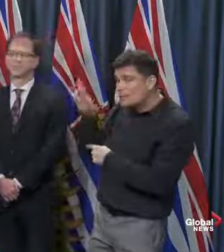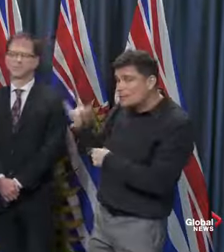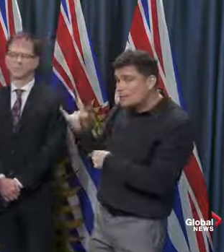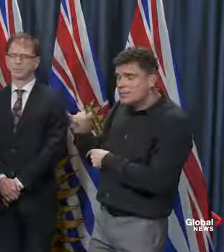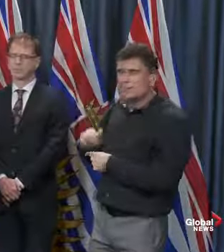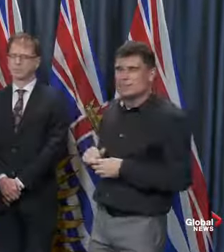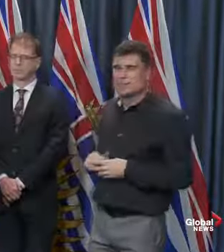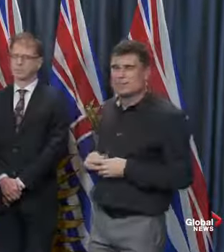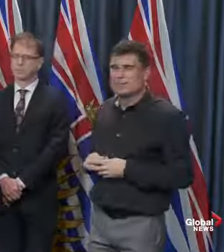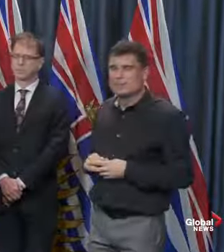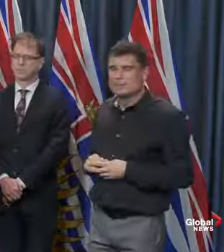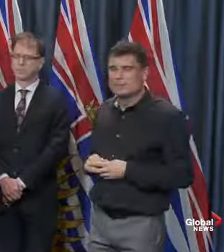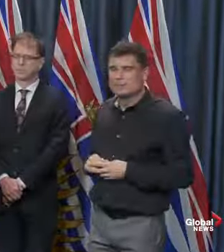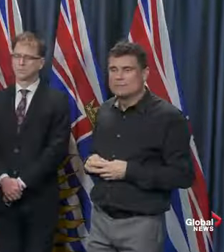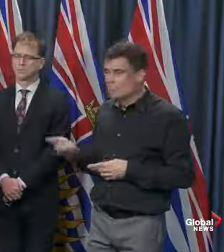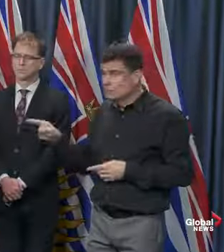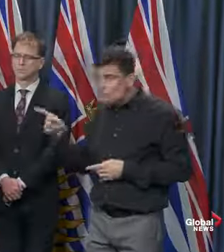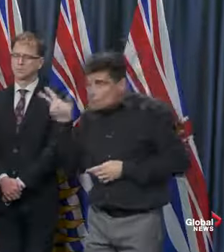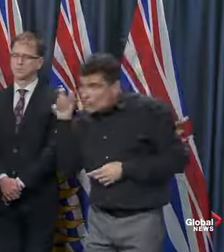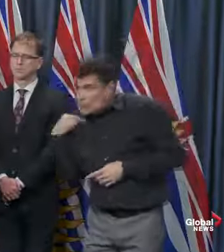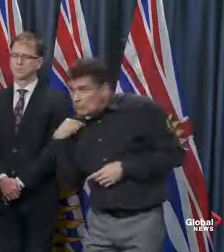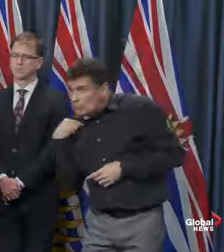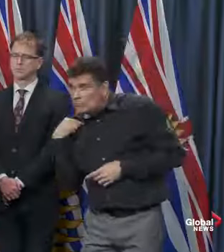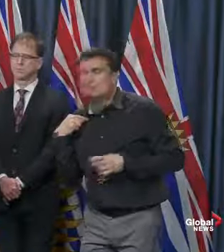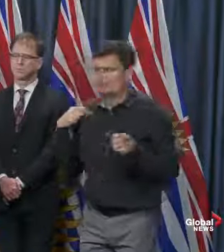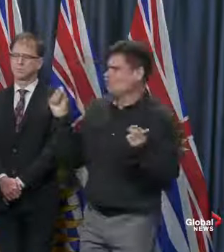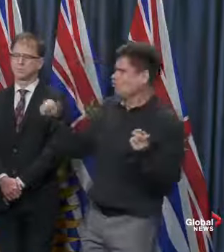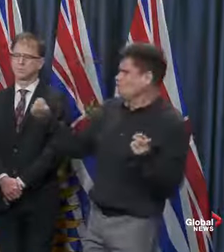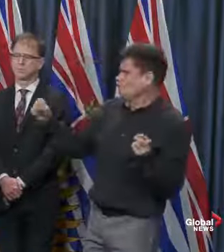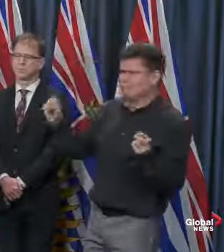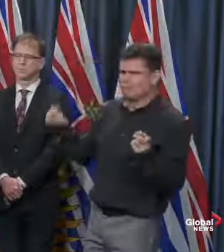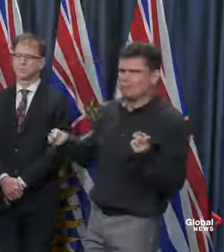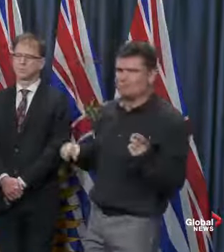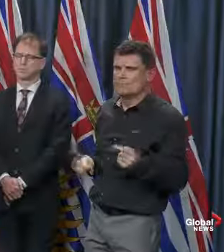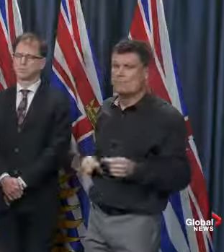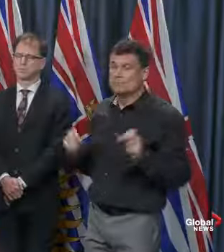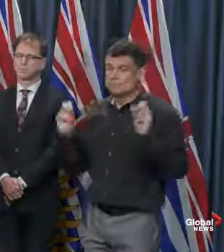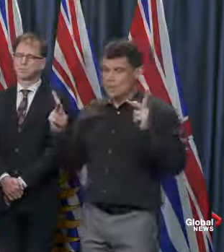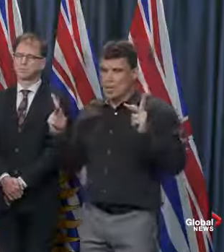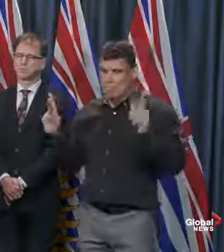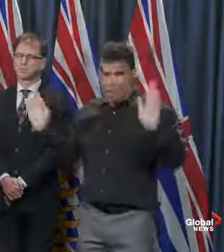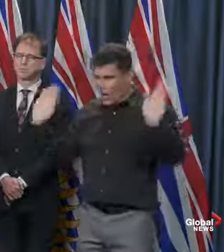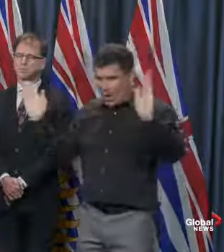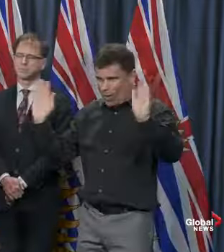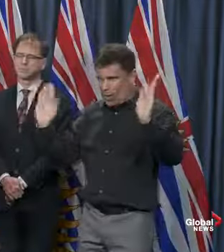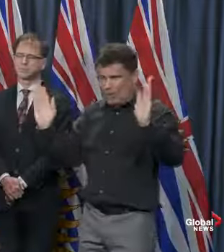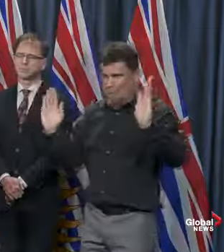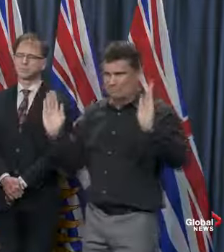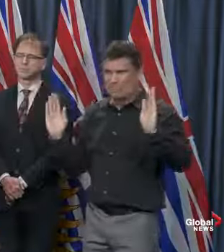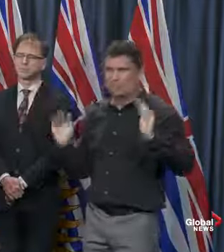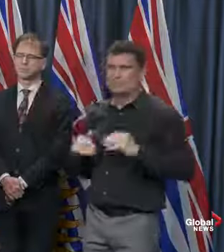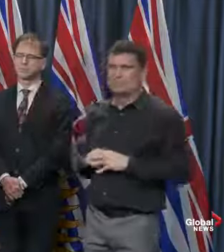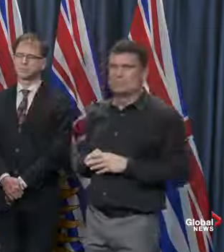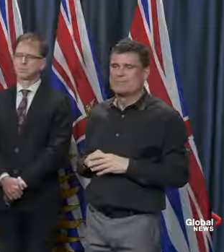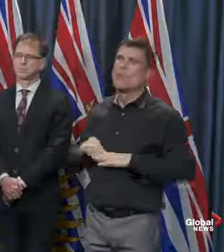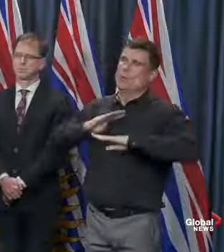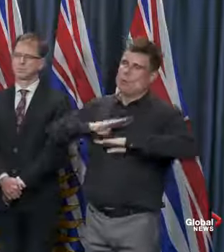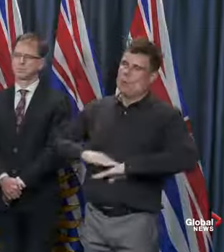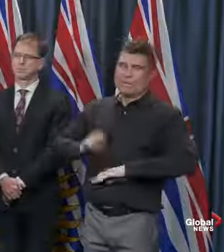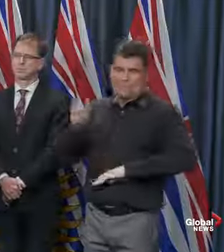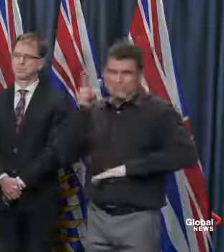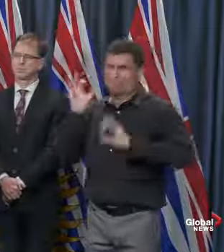Hello, Dr. Henry. Hello. Can you hear me? Yes. There, can you hear me? Yes, we can. Hello. Okay, great. Thank you.